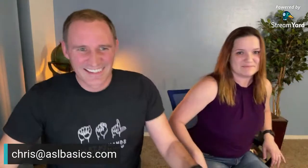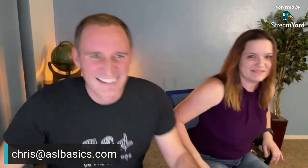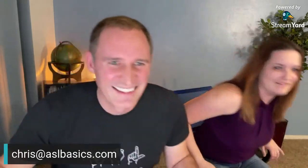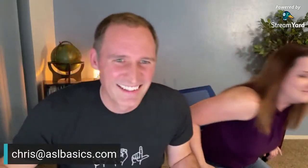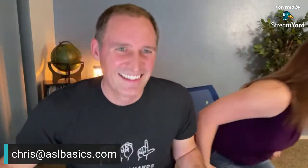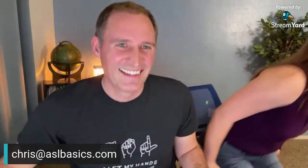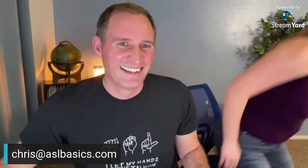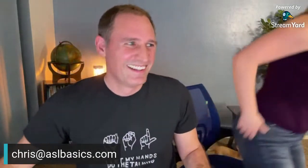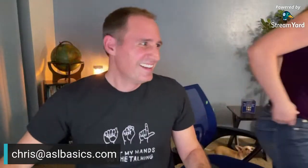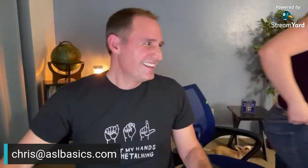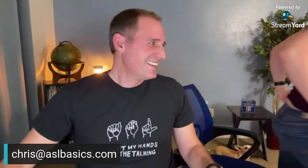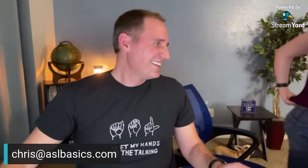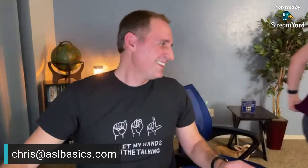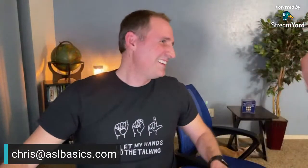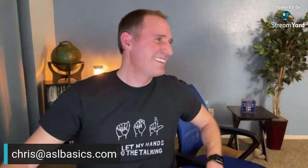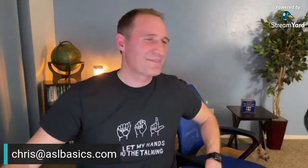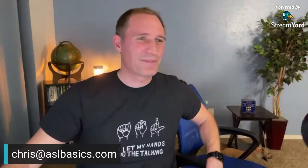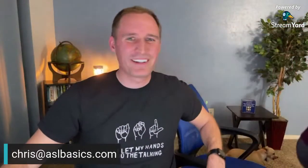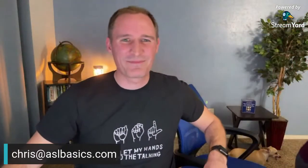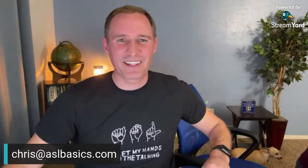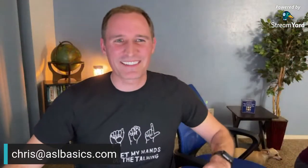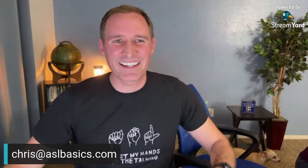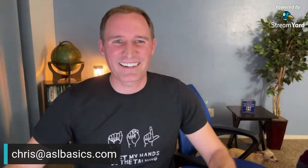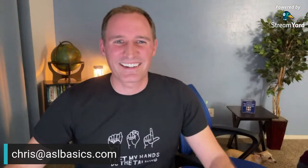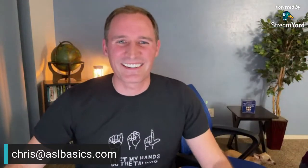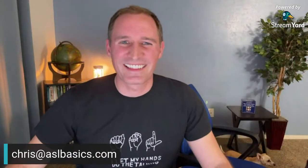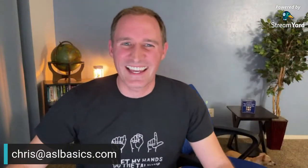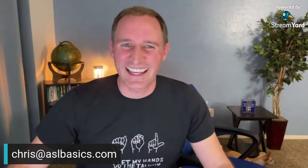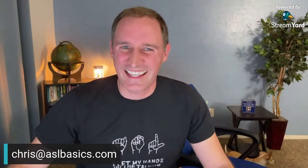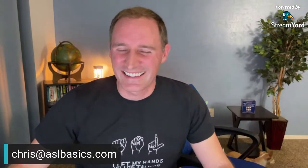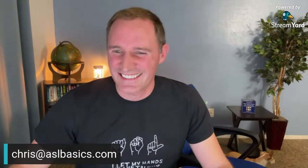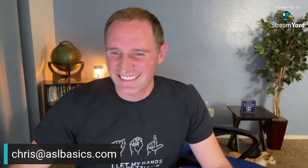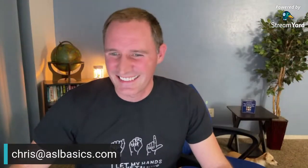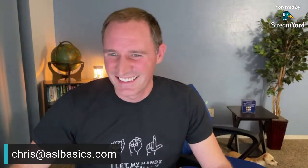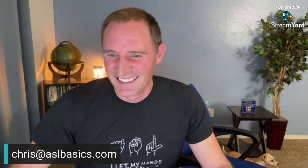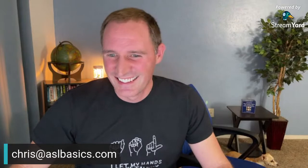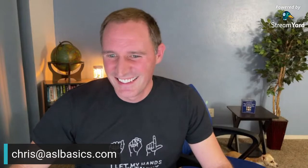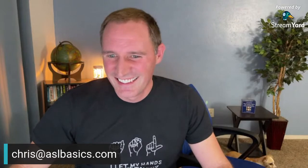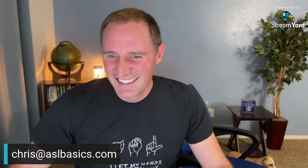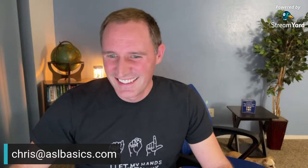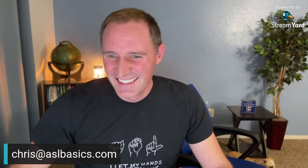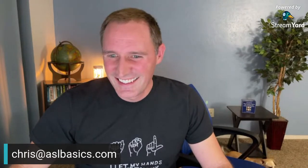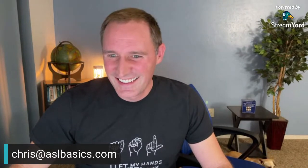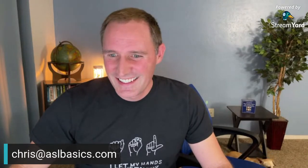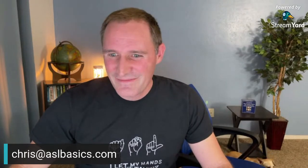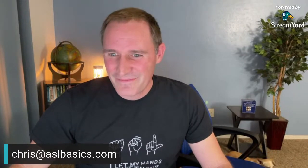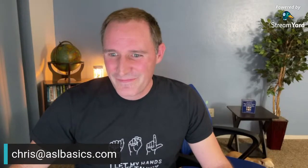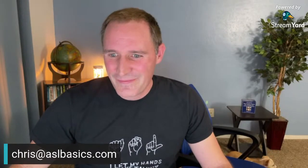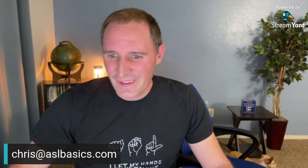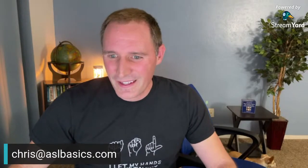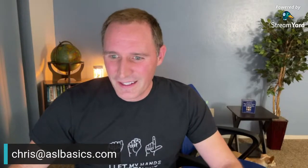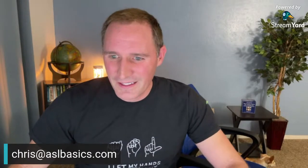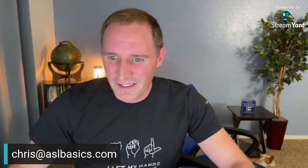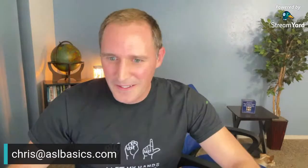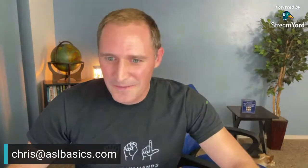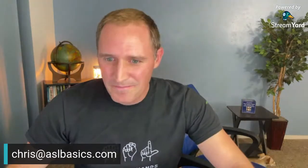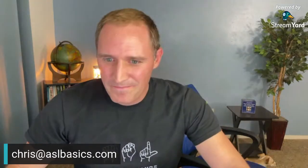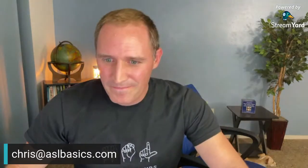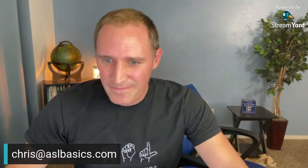something in. They plugged out her light. I plugged my light. That was rude.